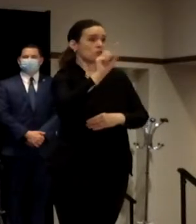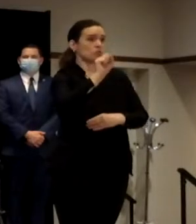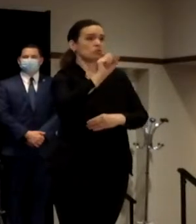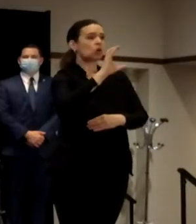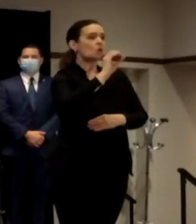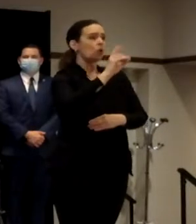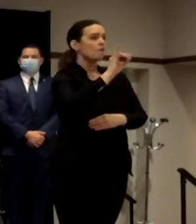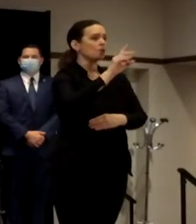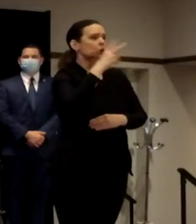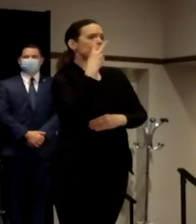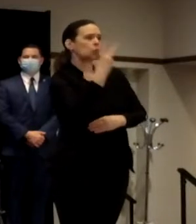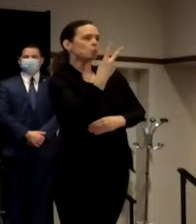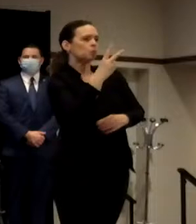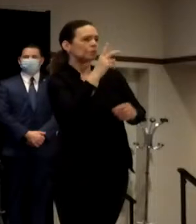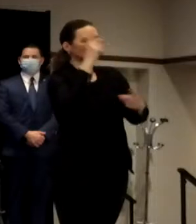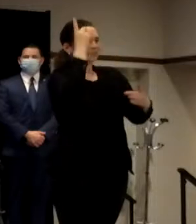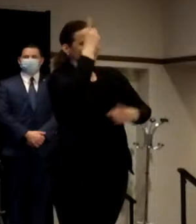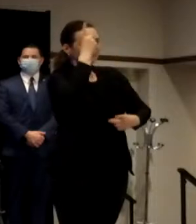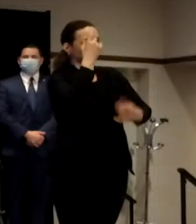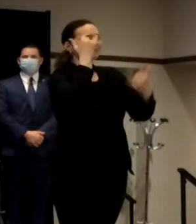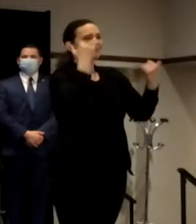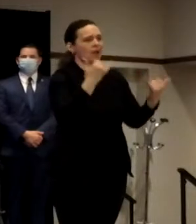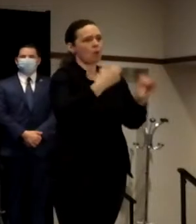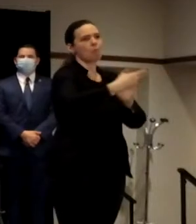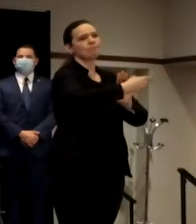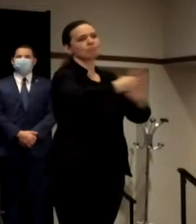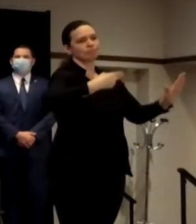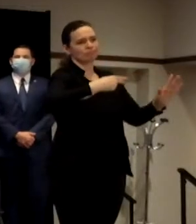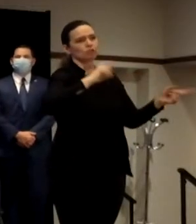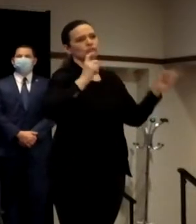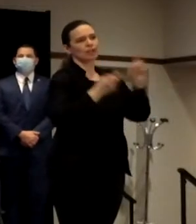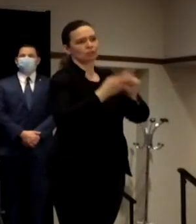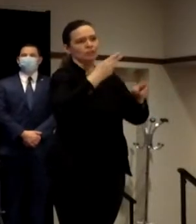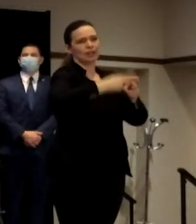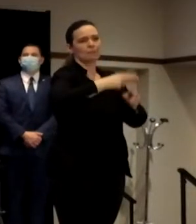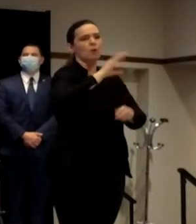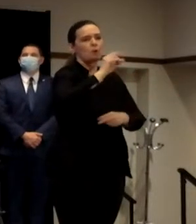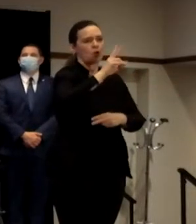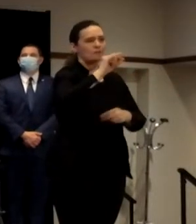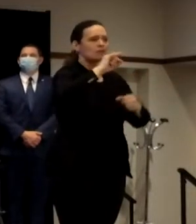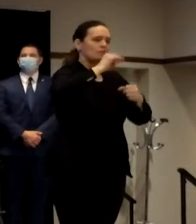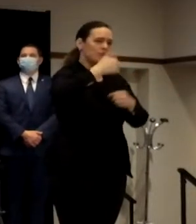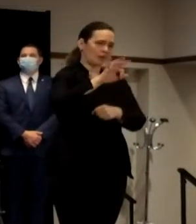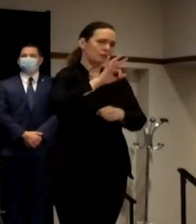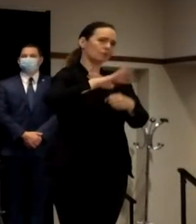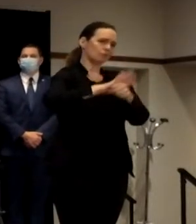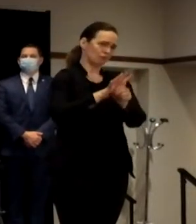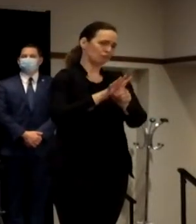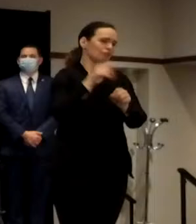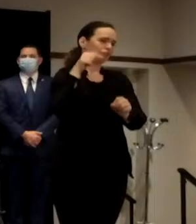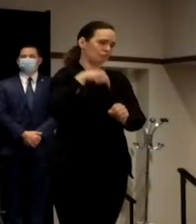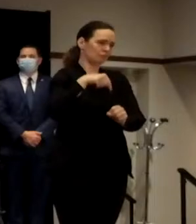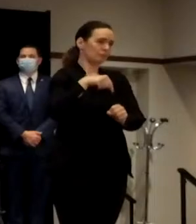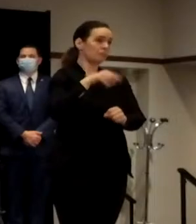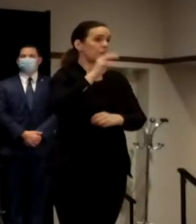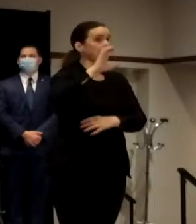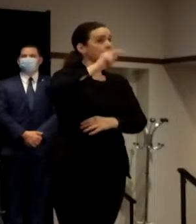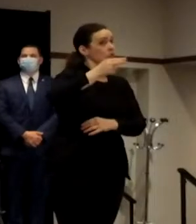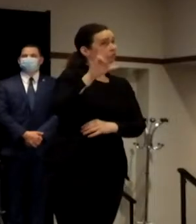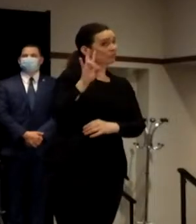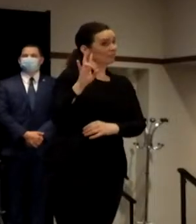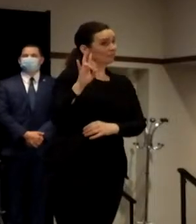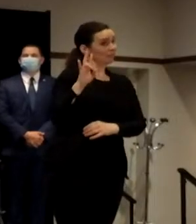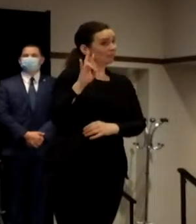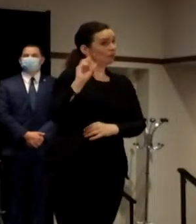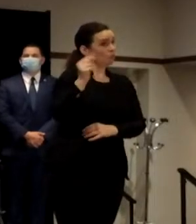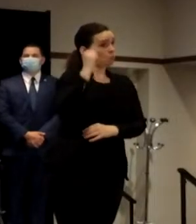now coronavirus disease COVID-19. March 7th, Governor Cuomo declared a state of emergency in